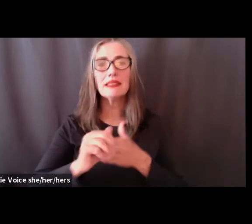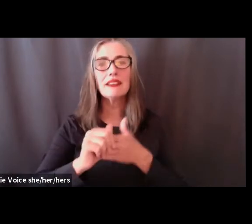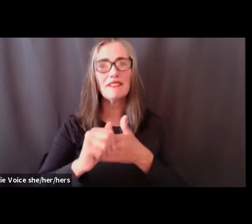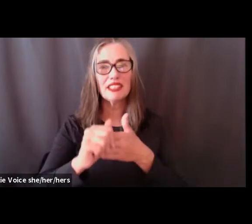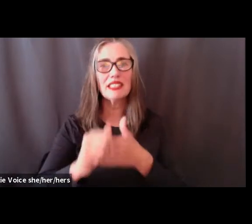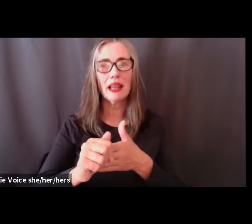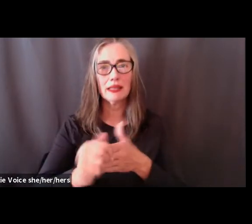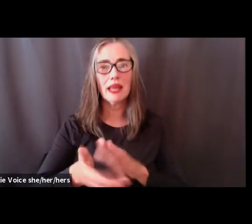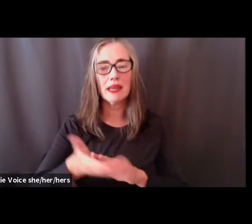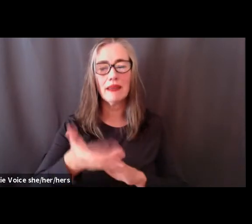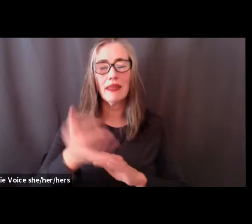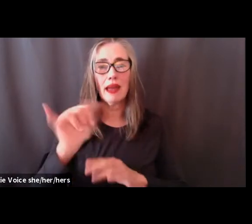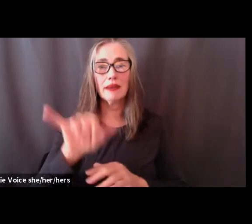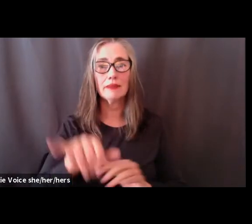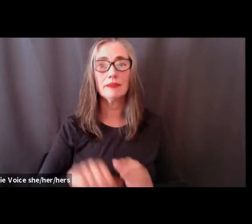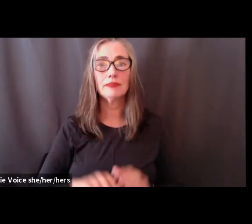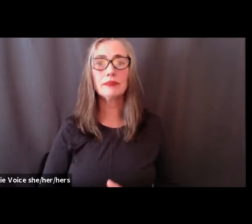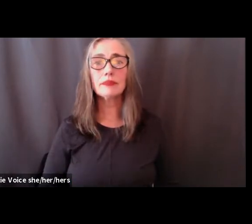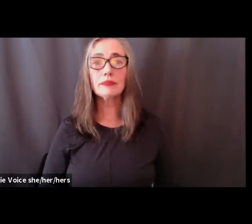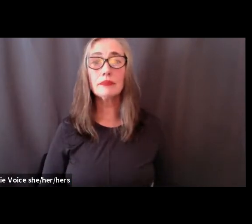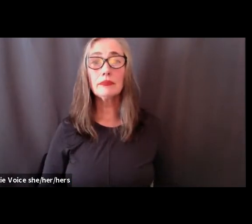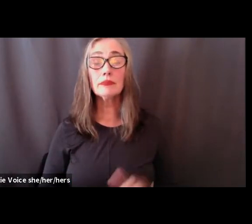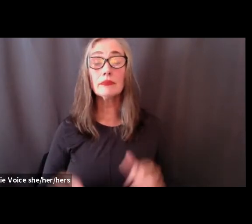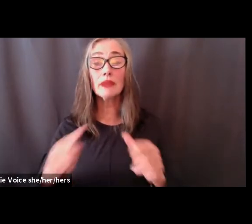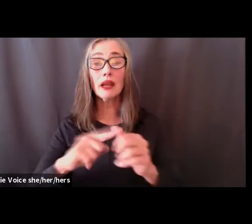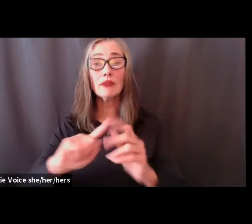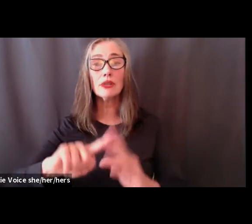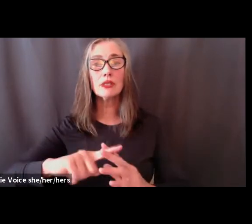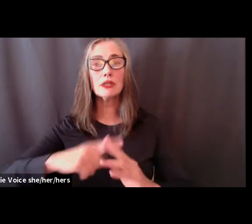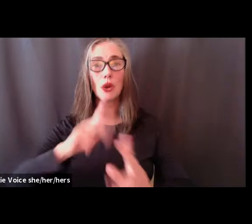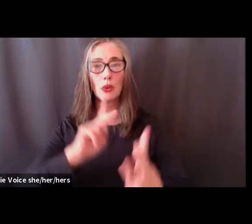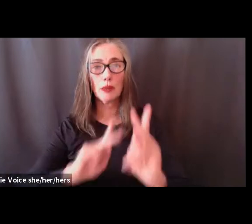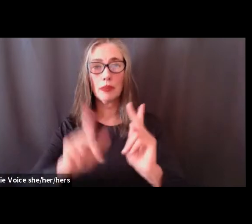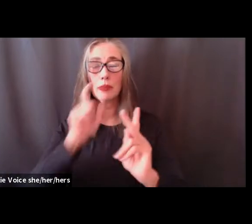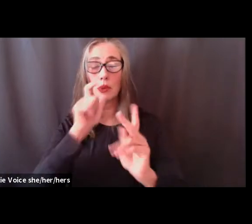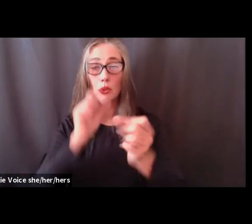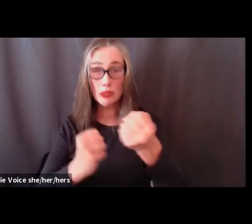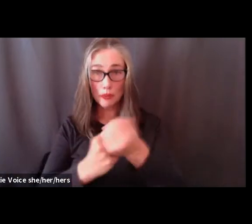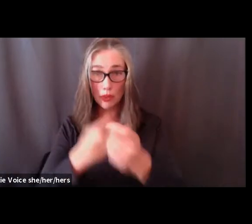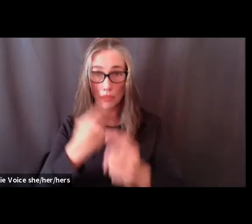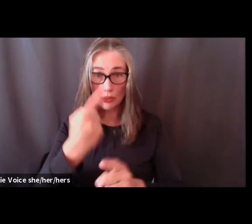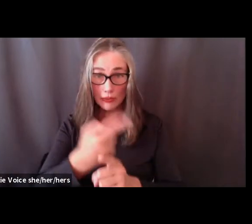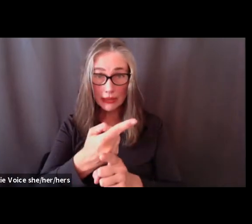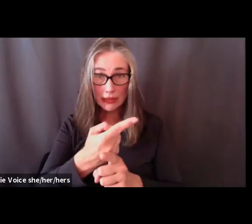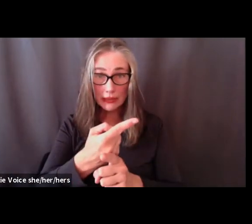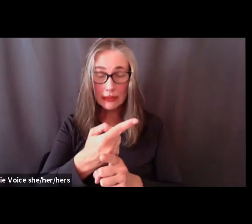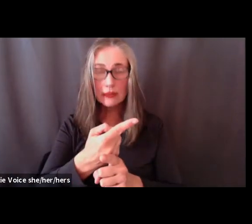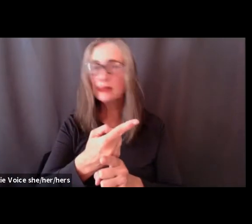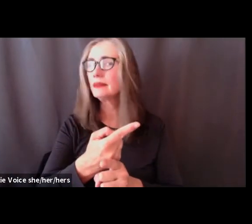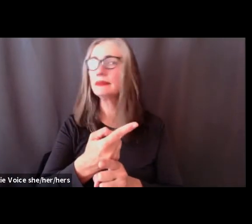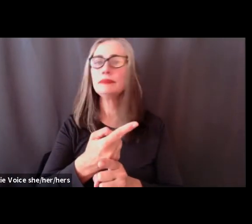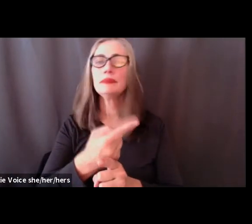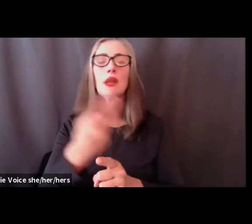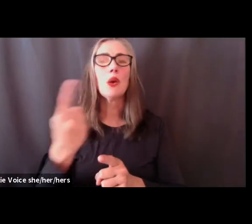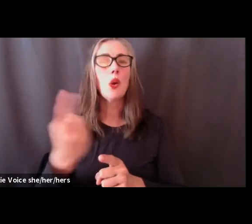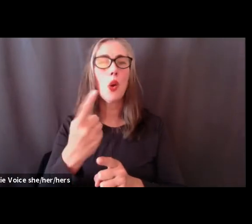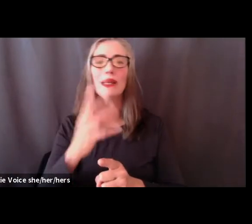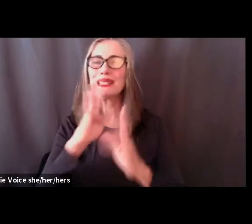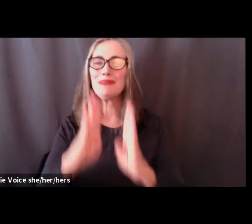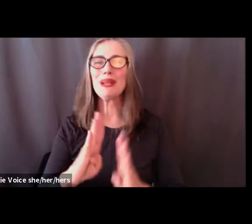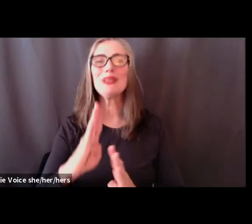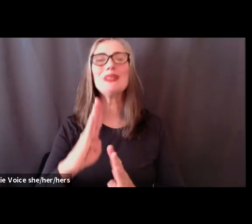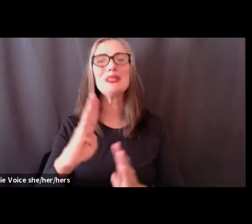Yes, so we're first starting with those in support. Is that correct? We only have speakers in support.